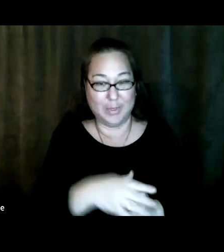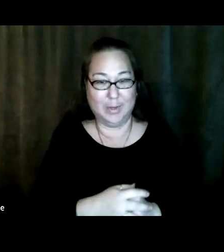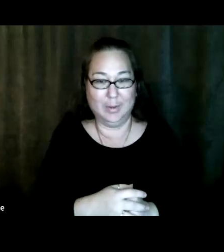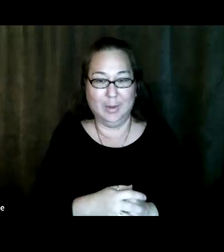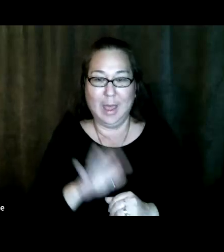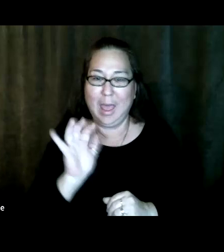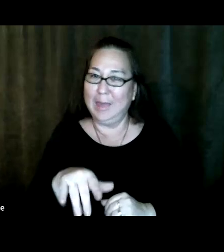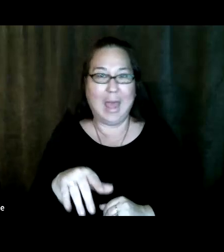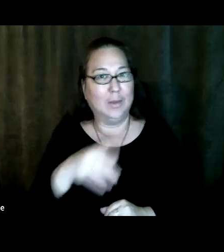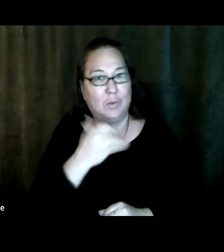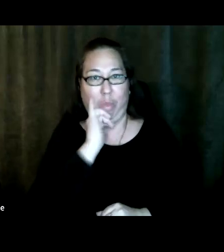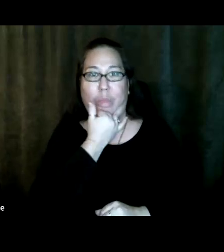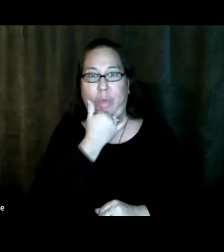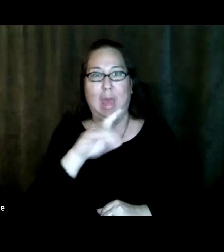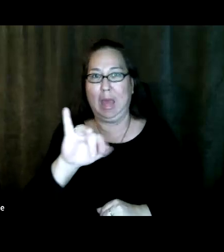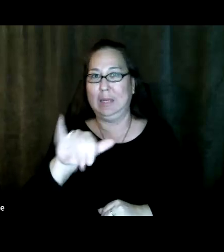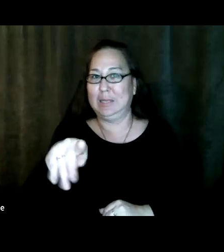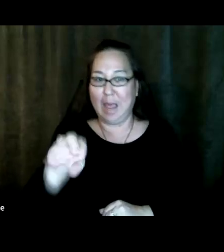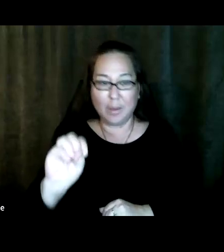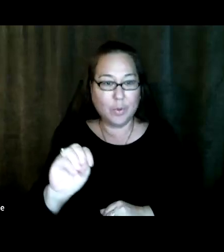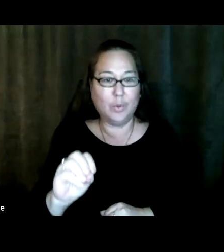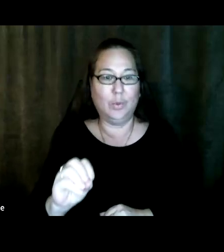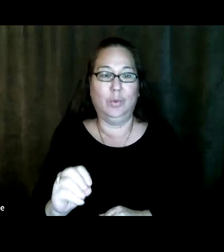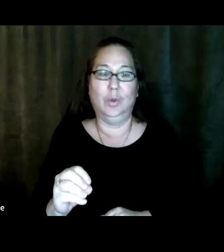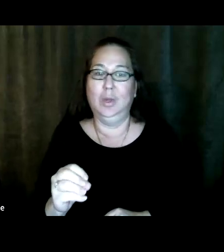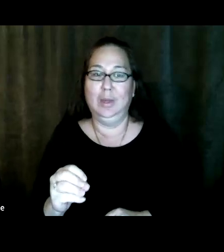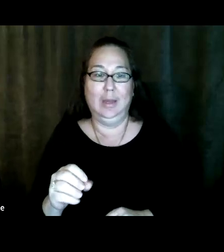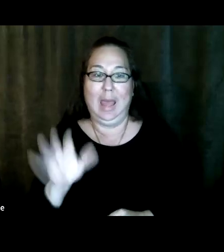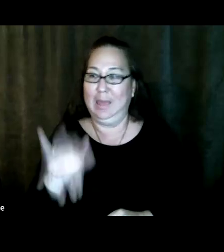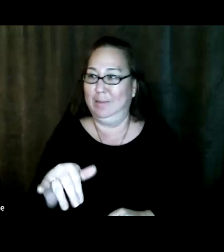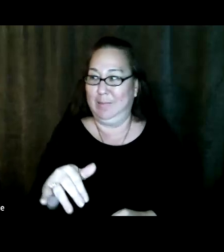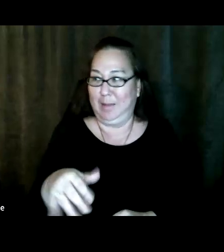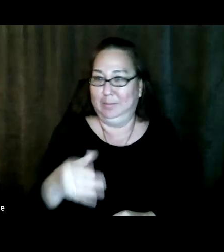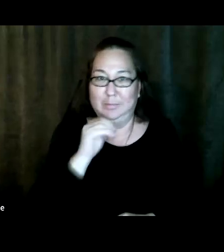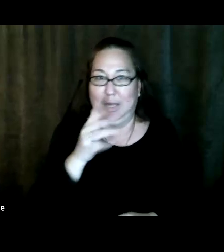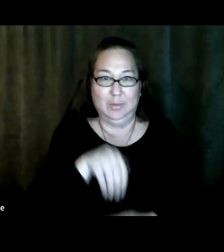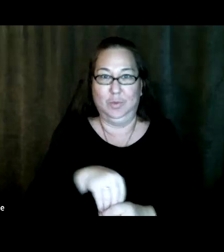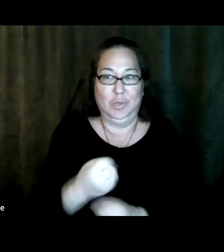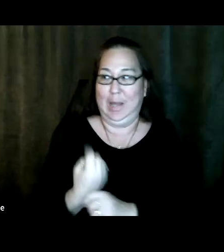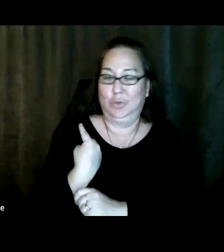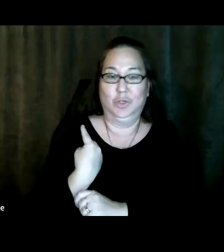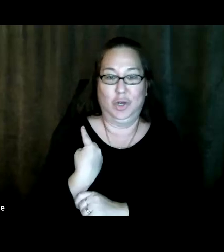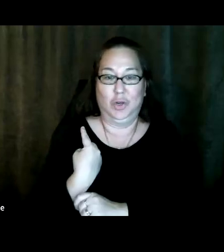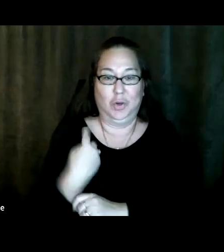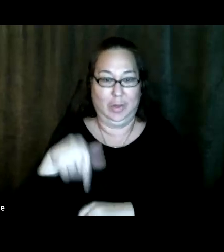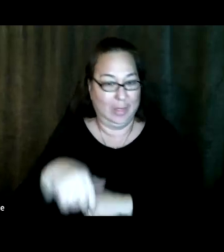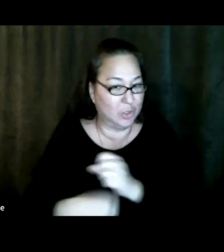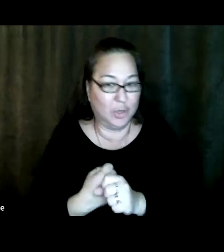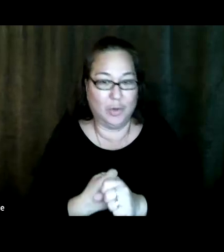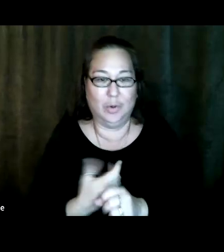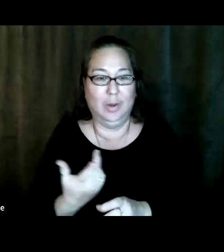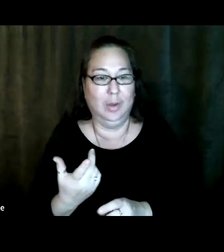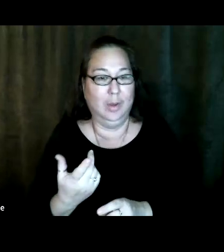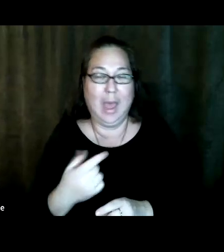before last year. So I don't know if it's incompetence, a mistake, a typo, but I shouldn't be going to the DESE website